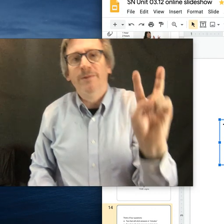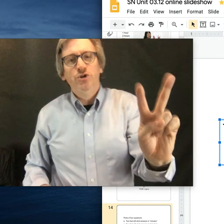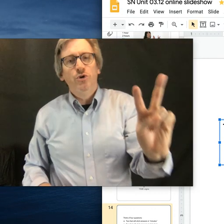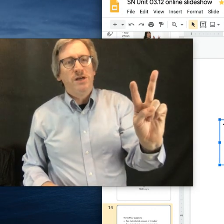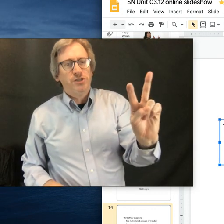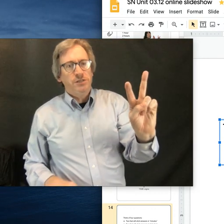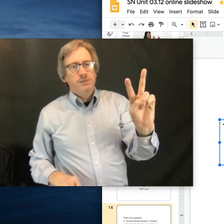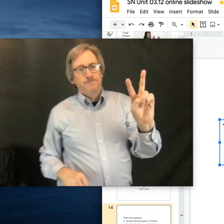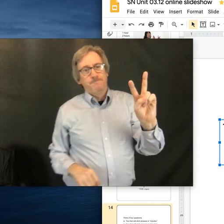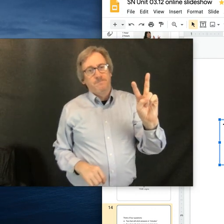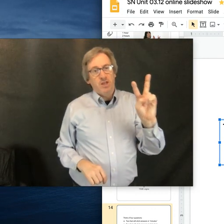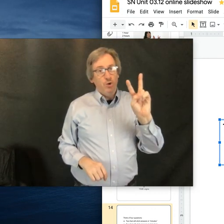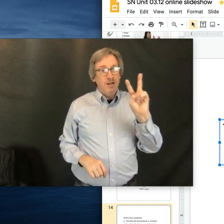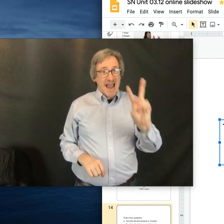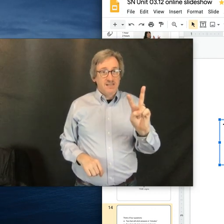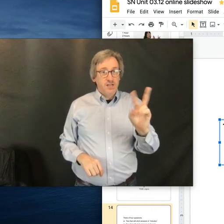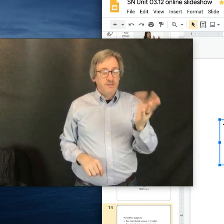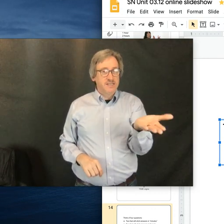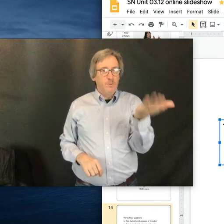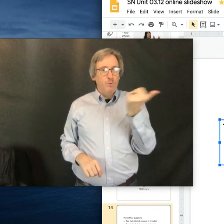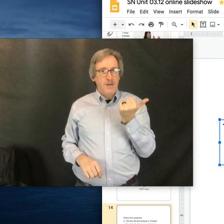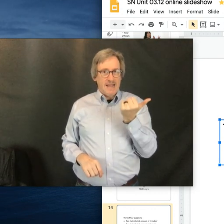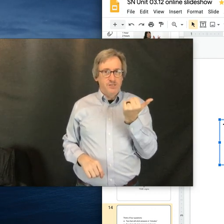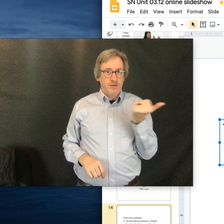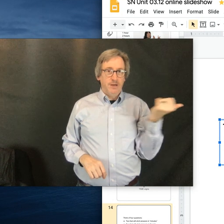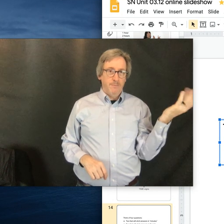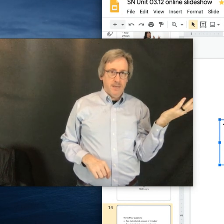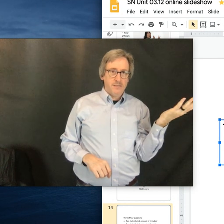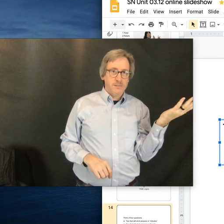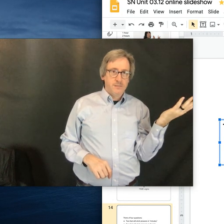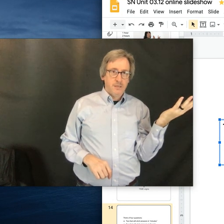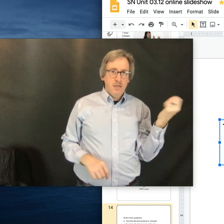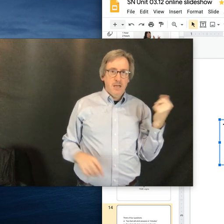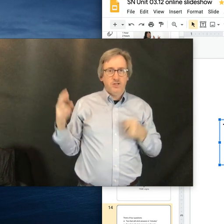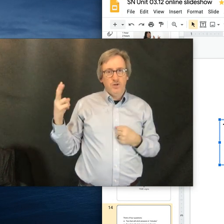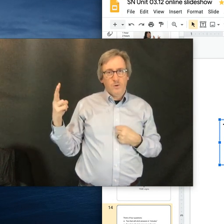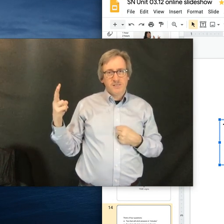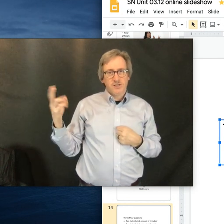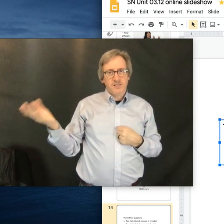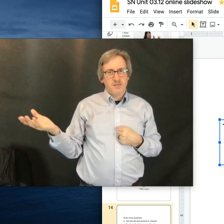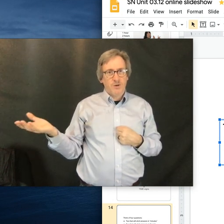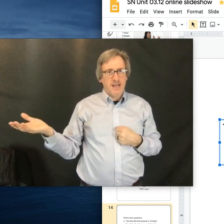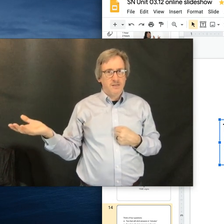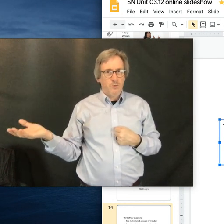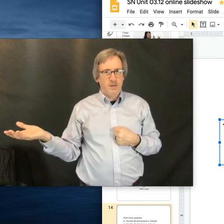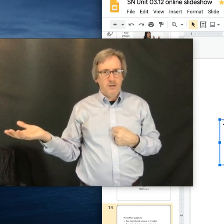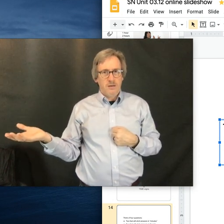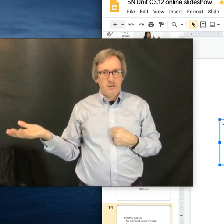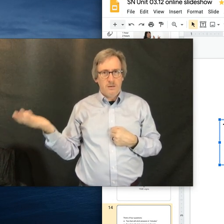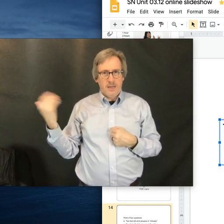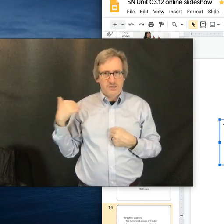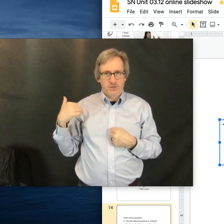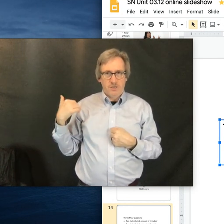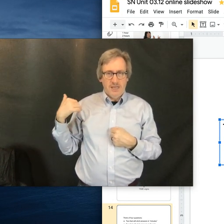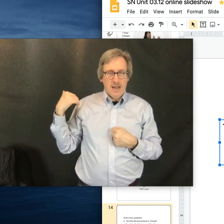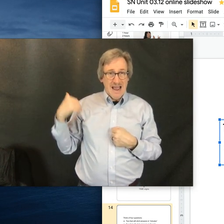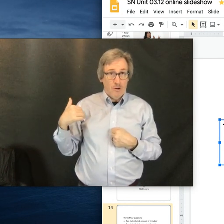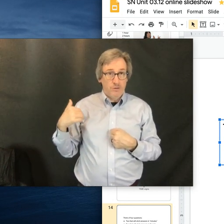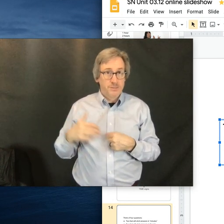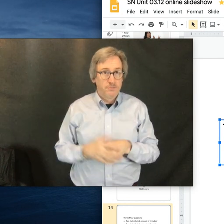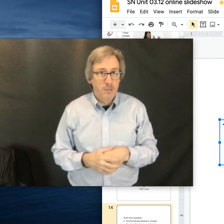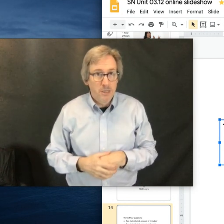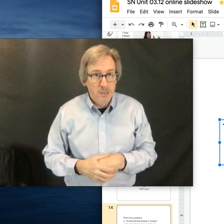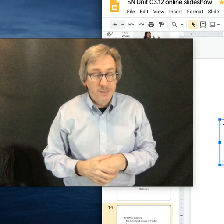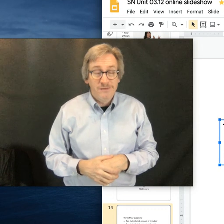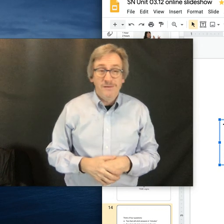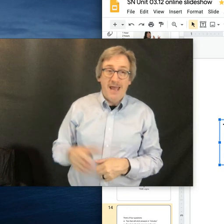Think about 2 questions that you could ask that someone would answer in minutes, and 2 questions that someone would answer in